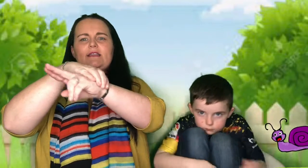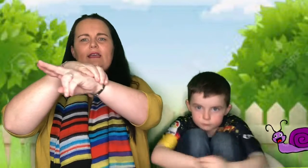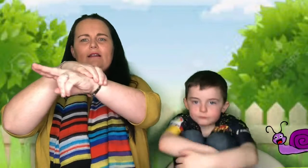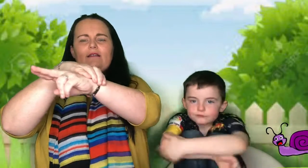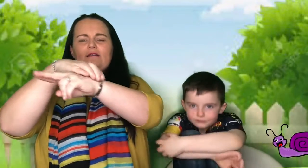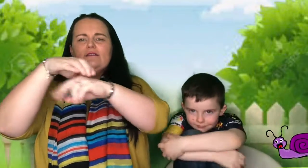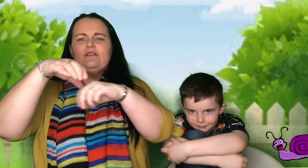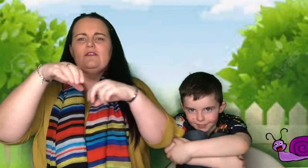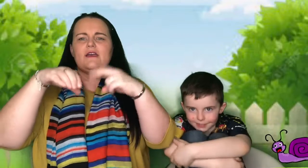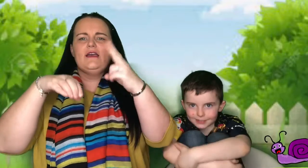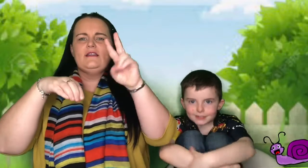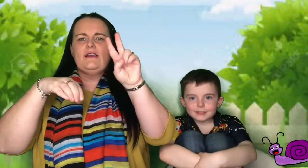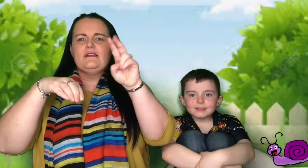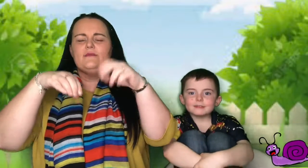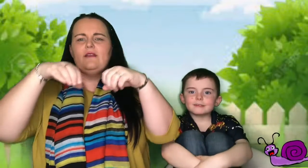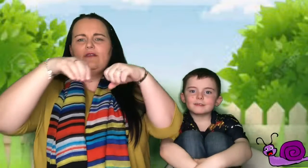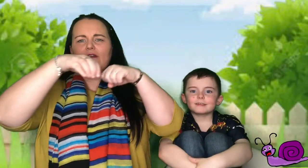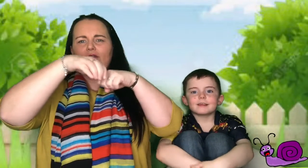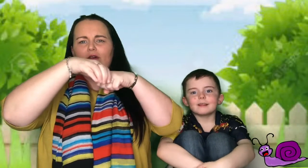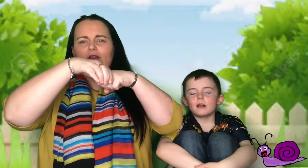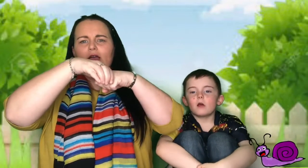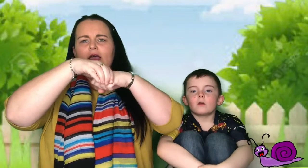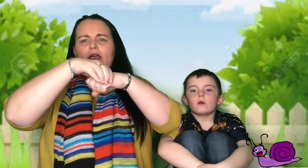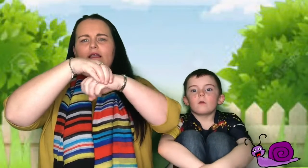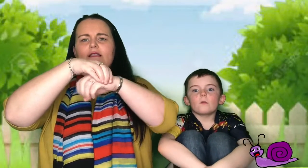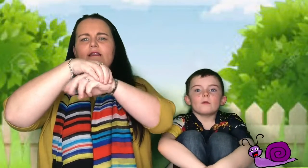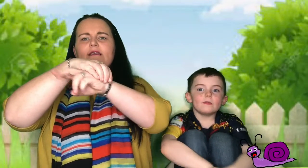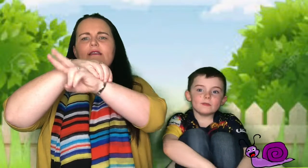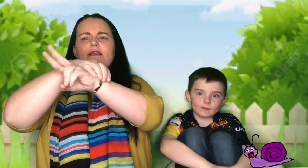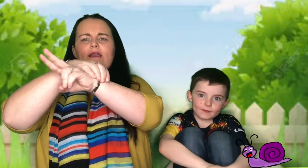Snail. So the index and middle finger go out. Snail.